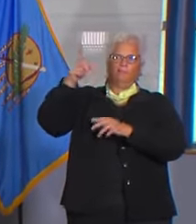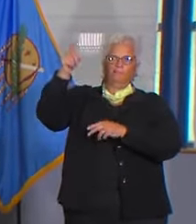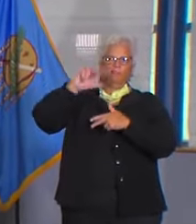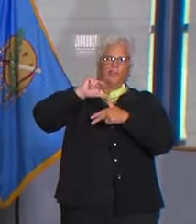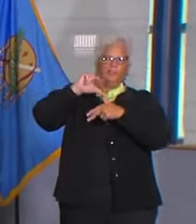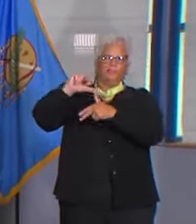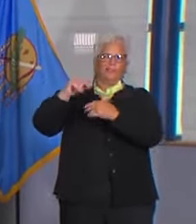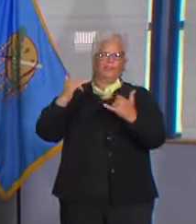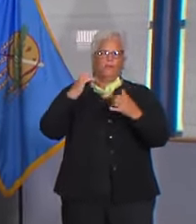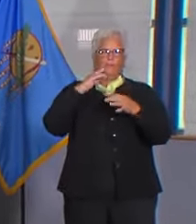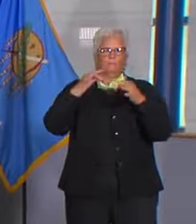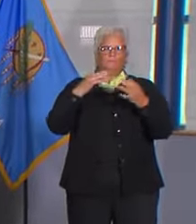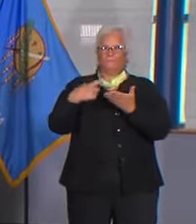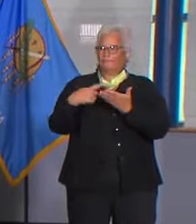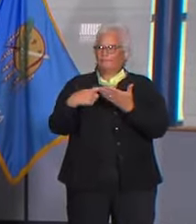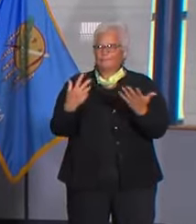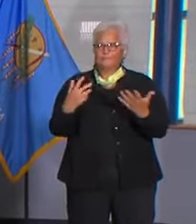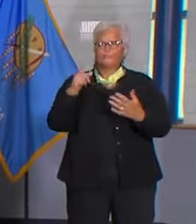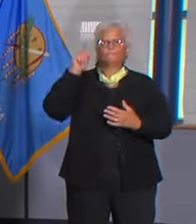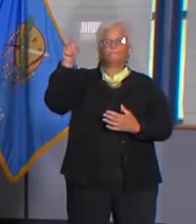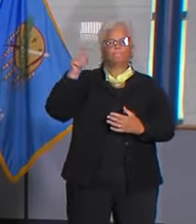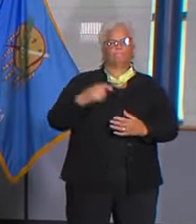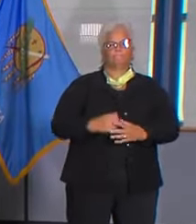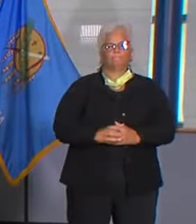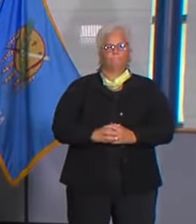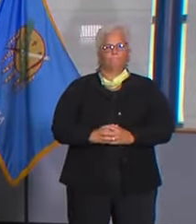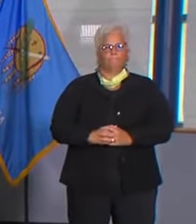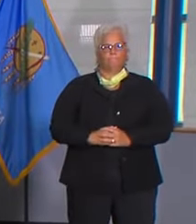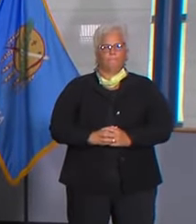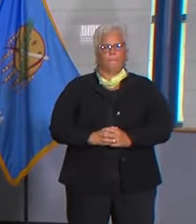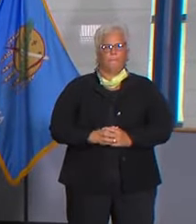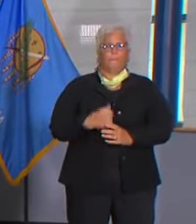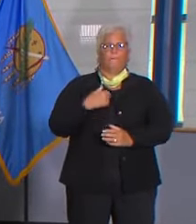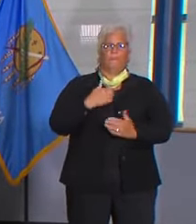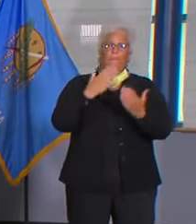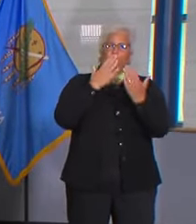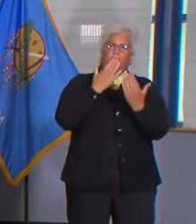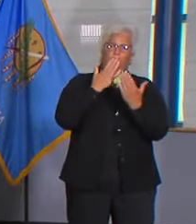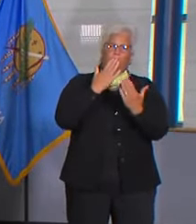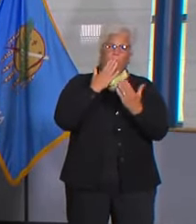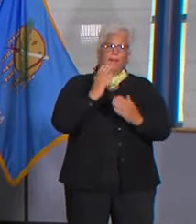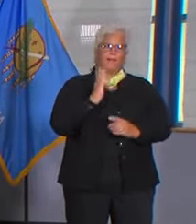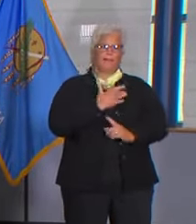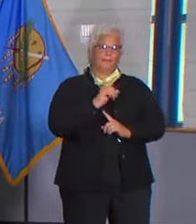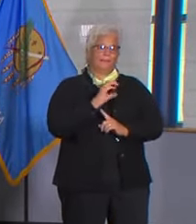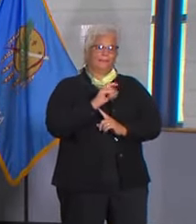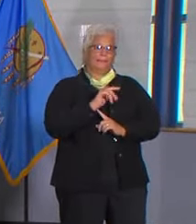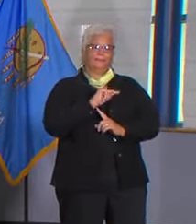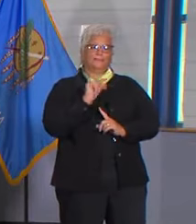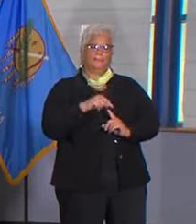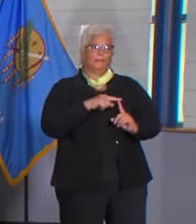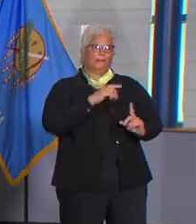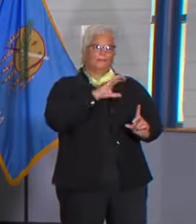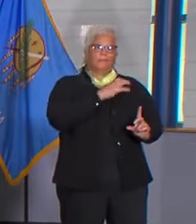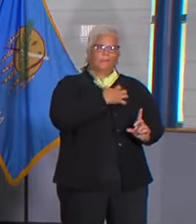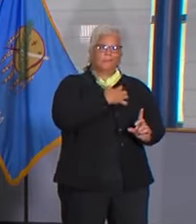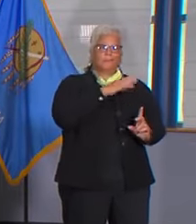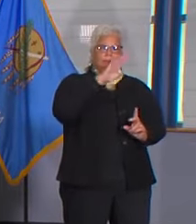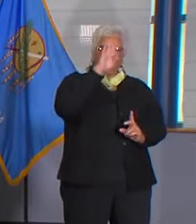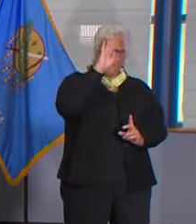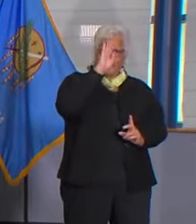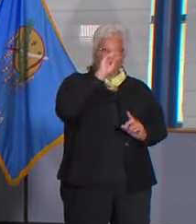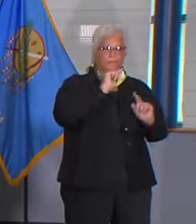our team at the City of Tulsa and the Tulsa Police Department, Tulsa Fire Department, are being deployed to